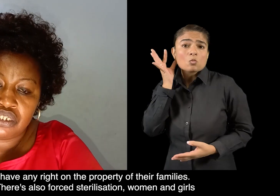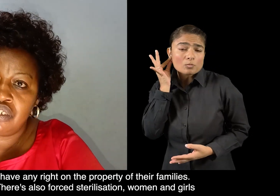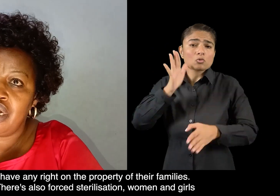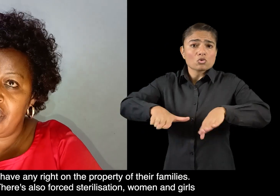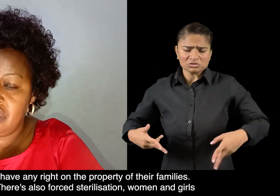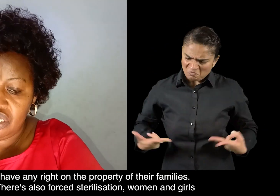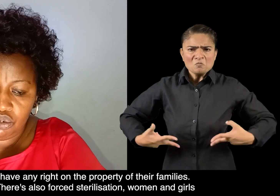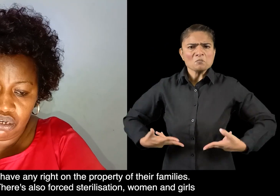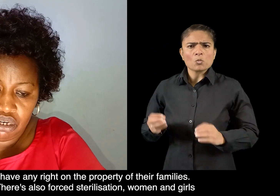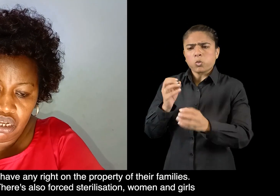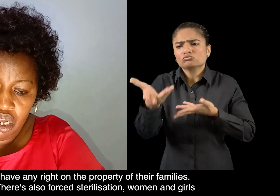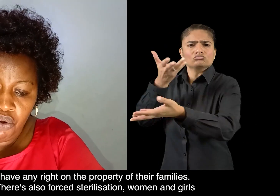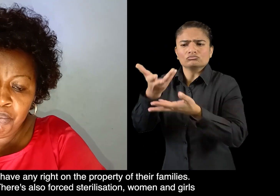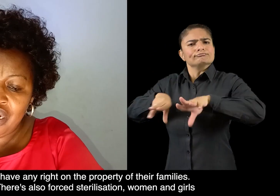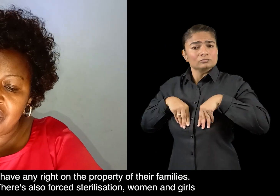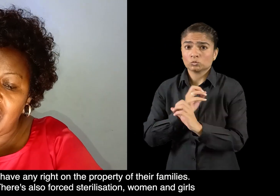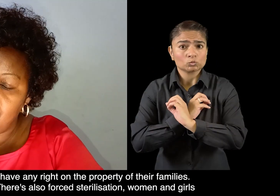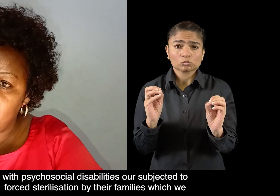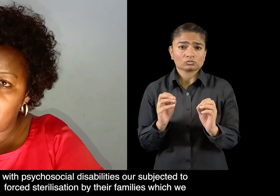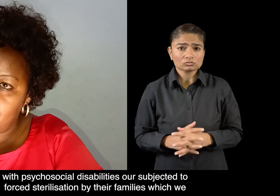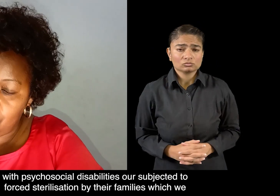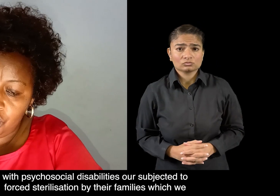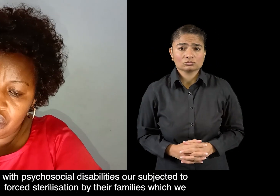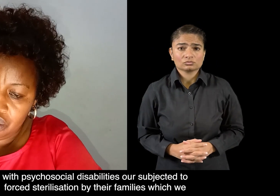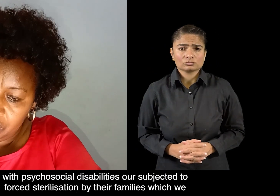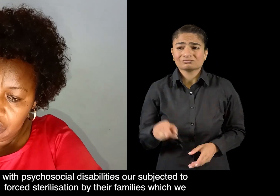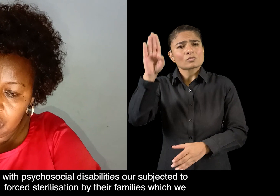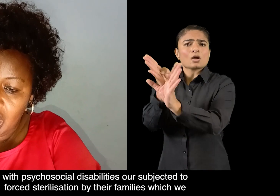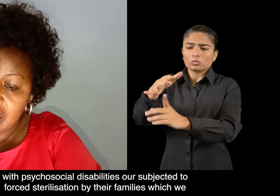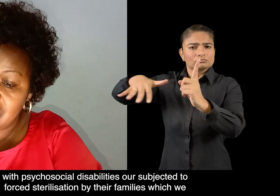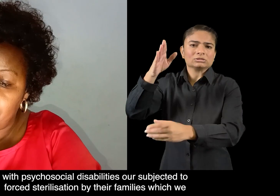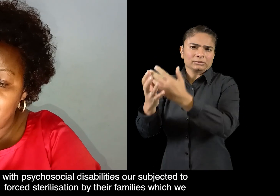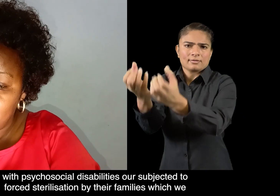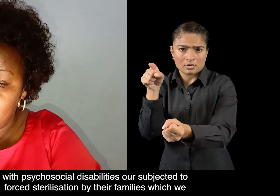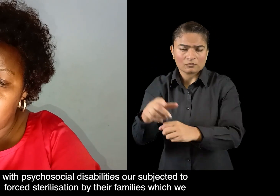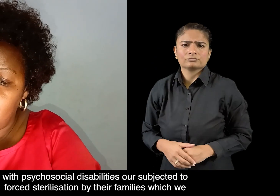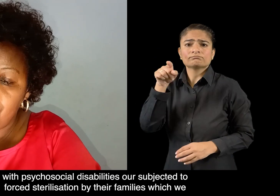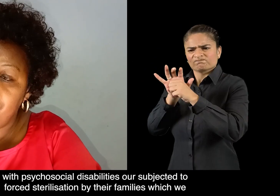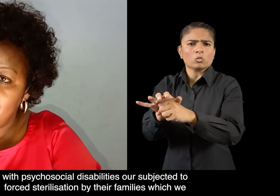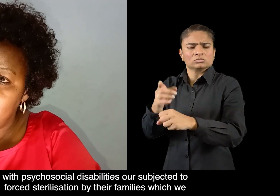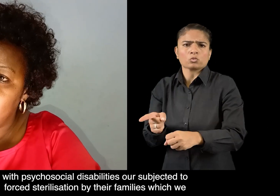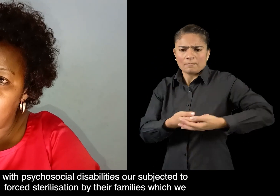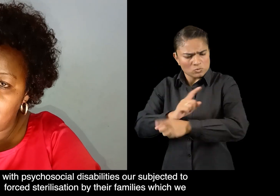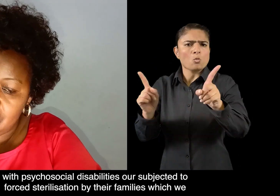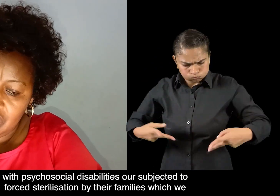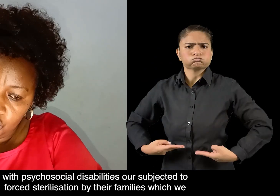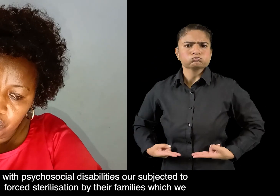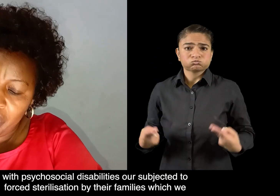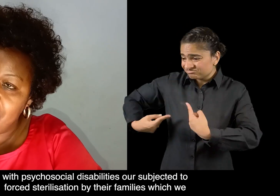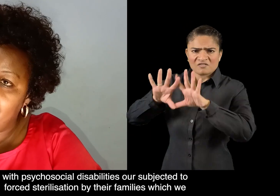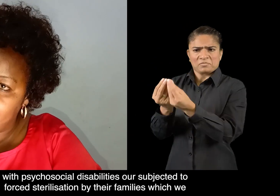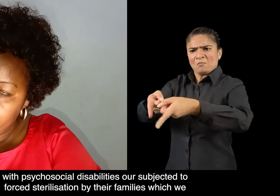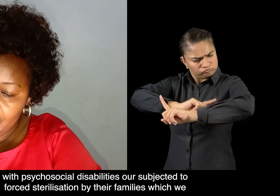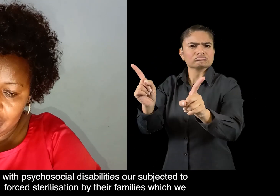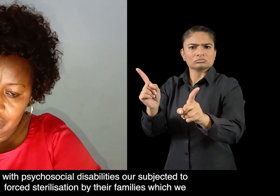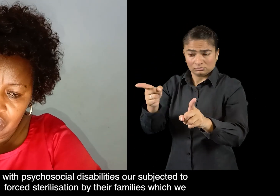forced sterilization. Women and girls with psychosocial disabilities are subjected to forced sterilization by